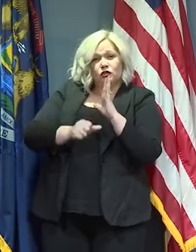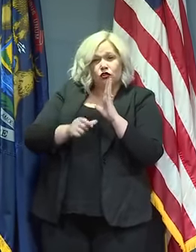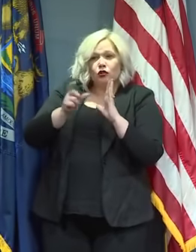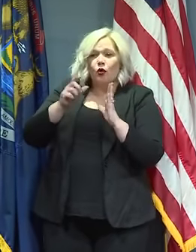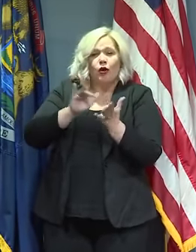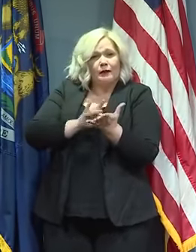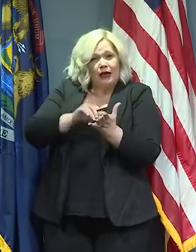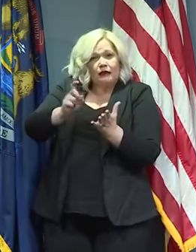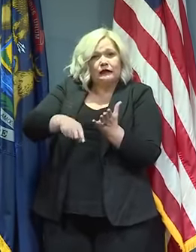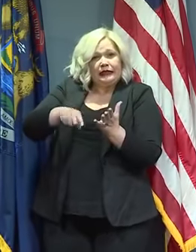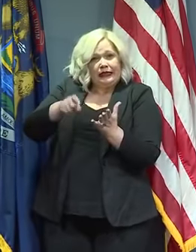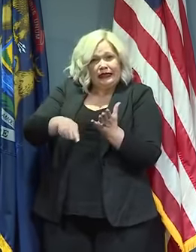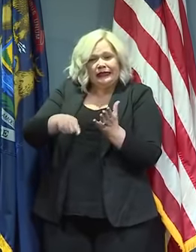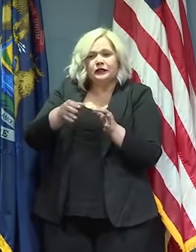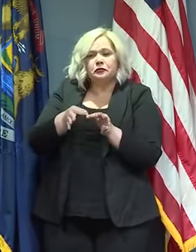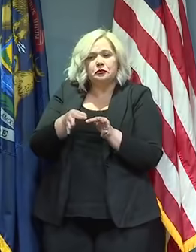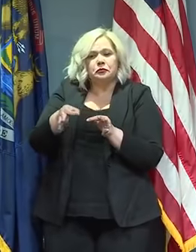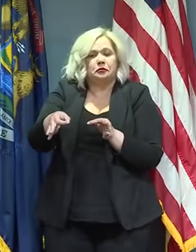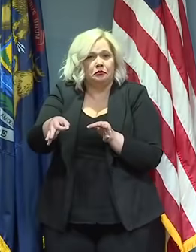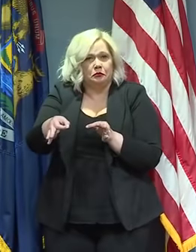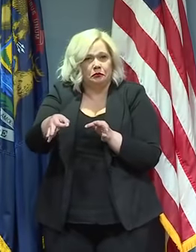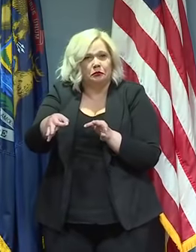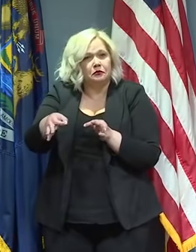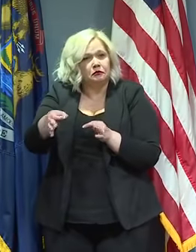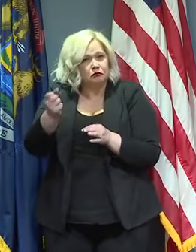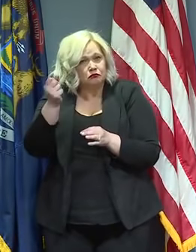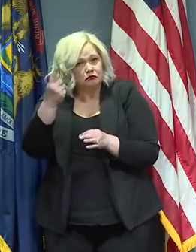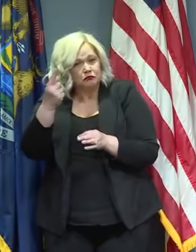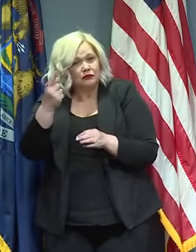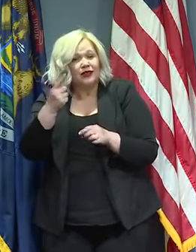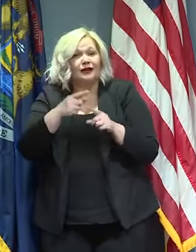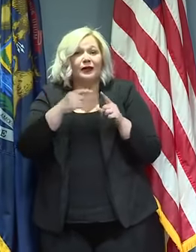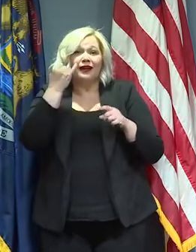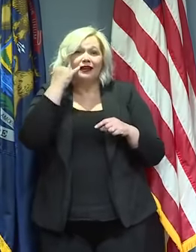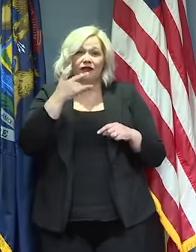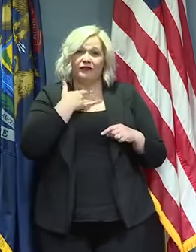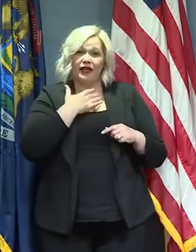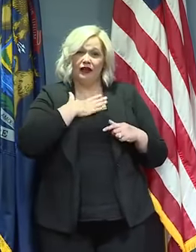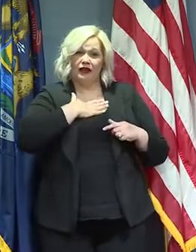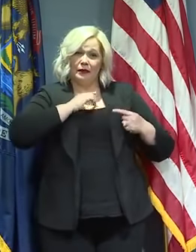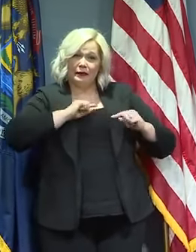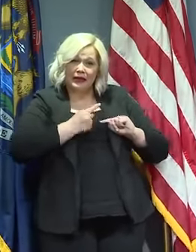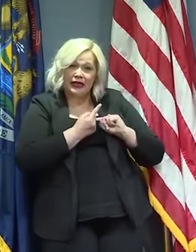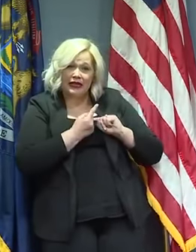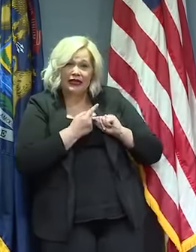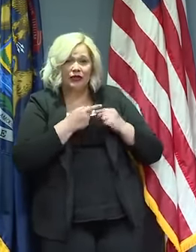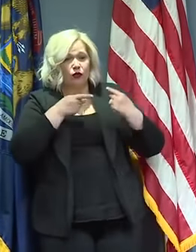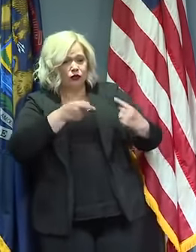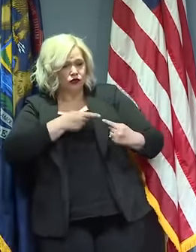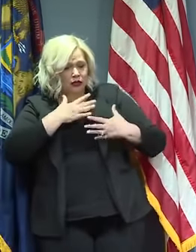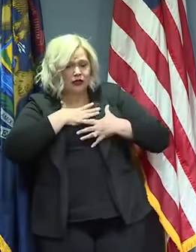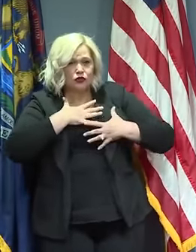currently, we don't want anyone who's currently experiencing anything like severe chest pain or difficulty